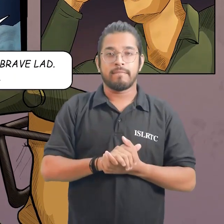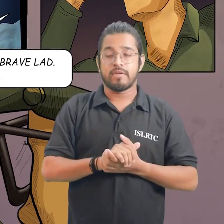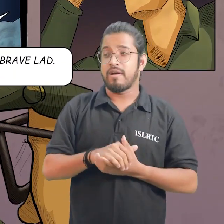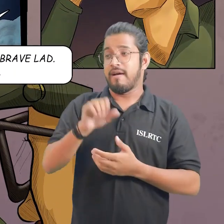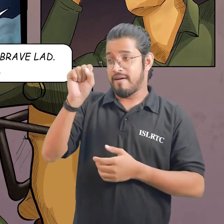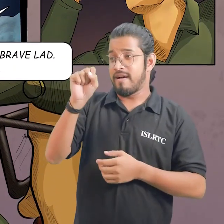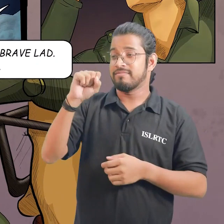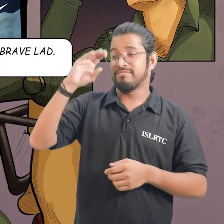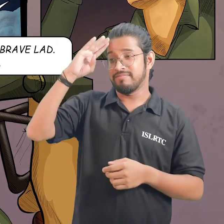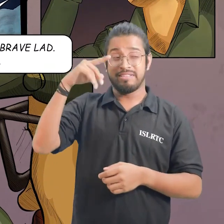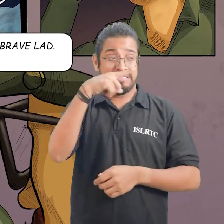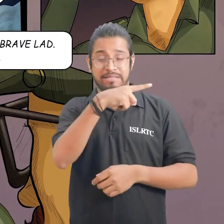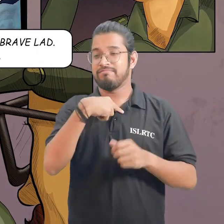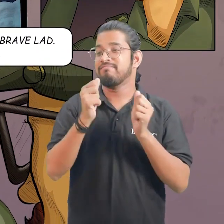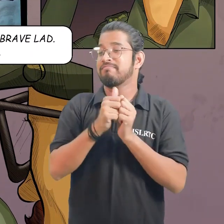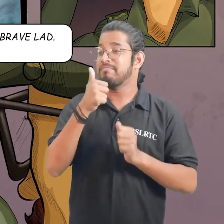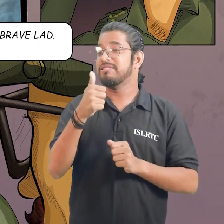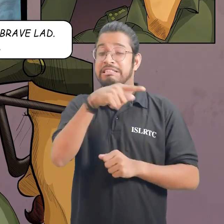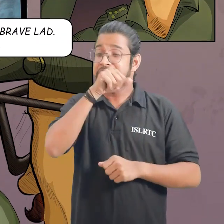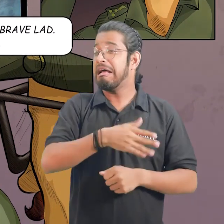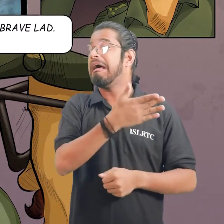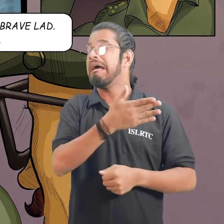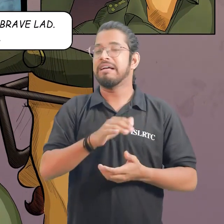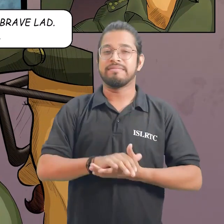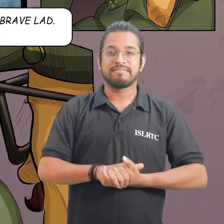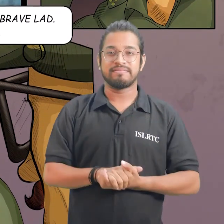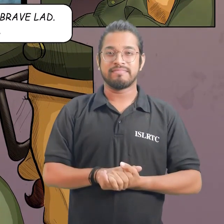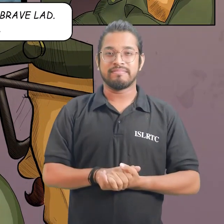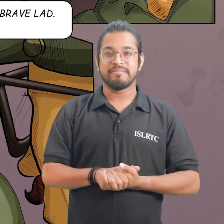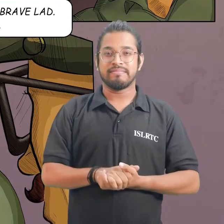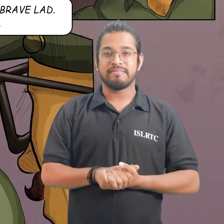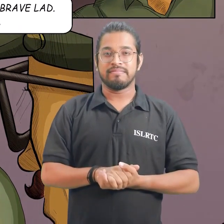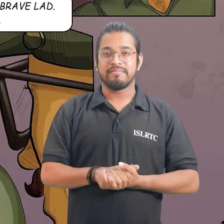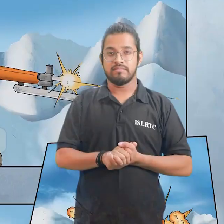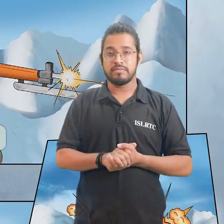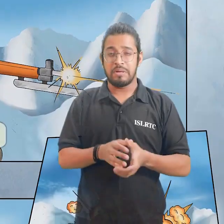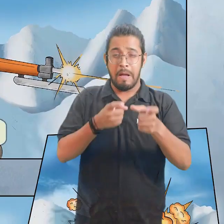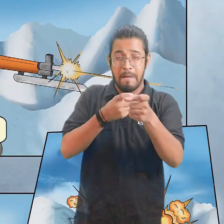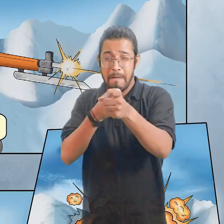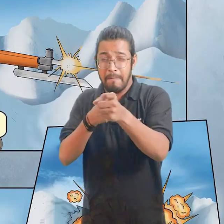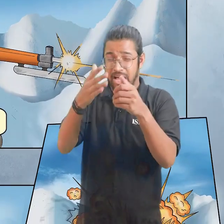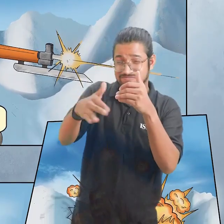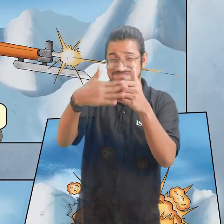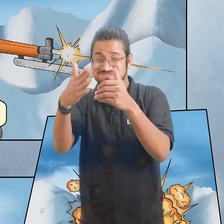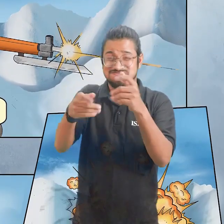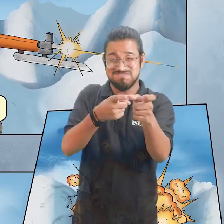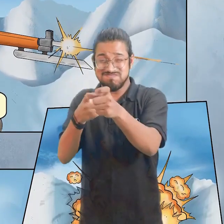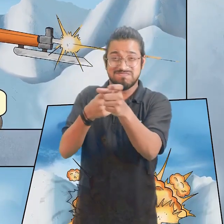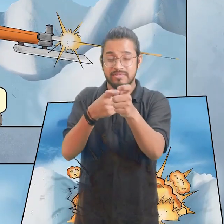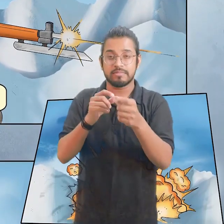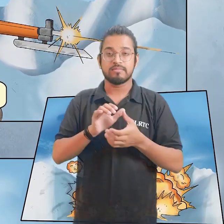with him. Yes, sir. He may be young, but he is my best. There was